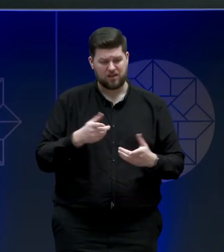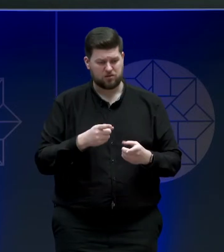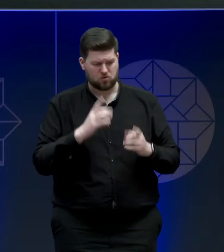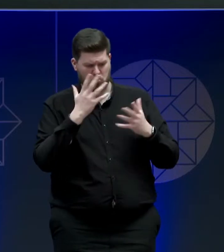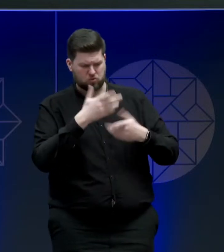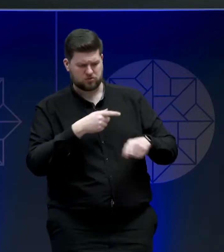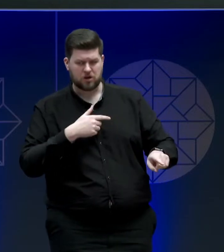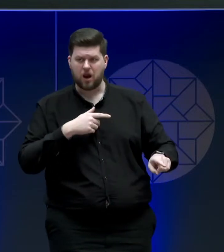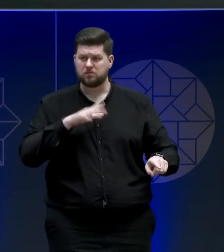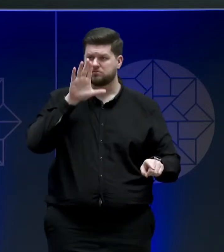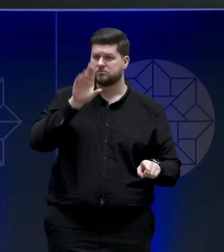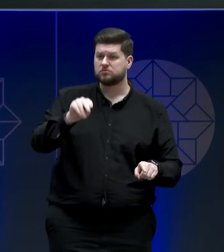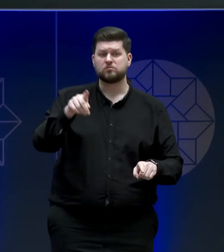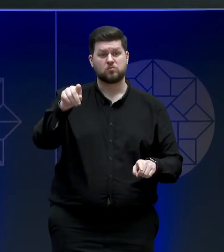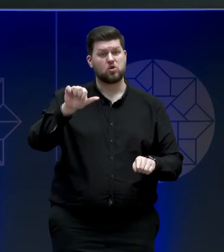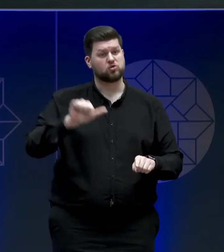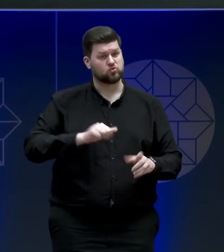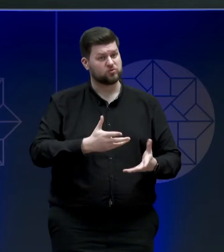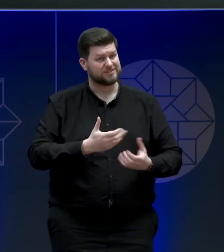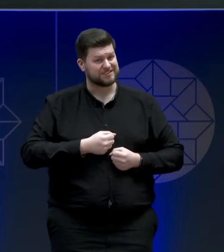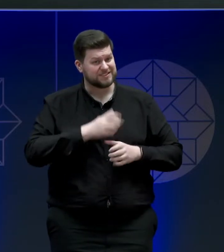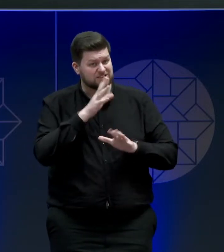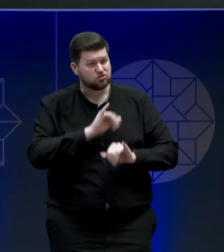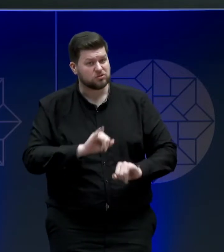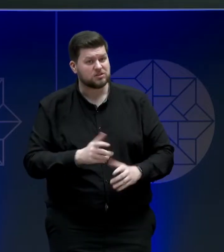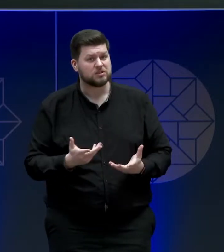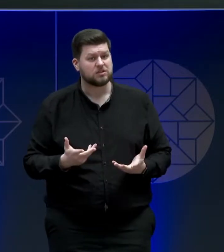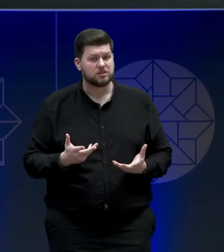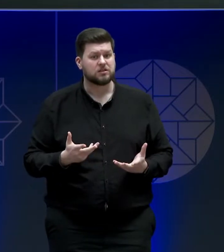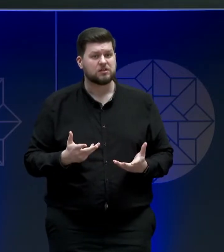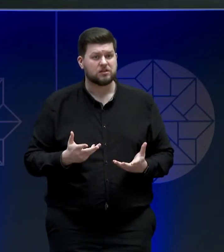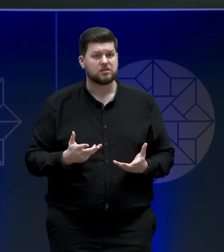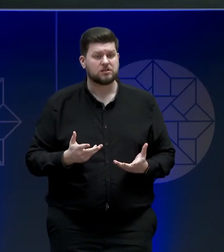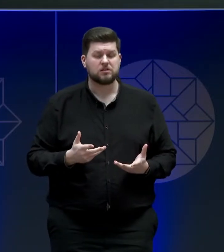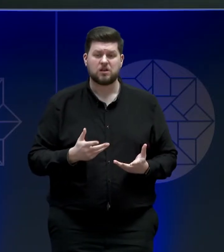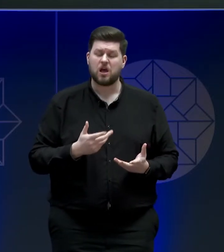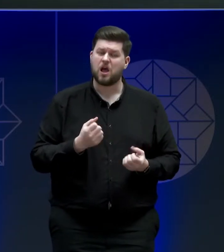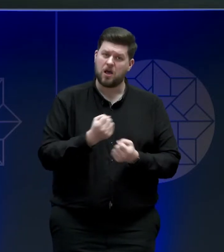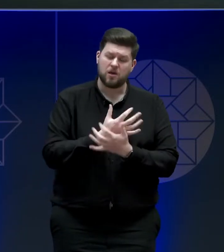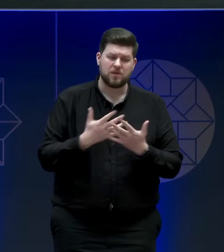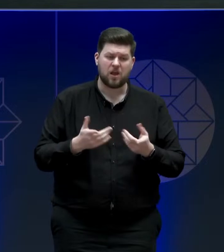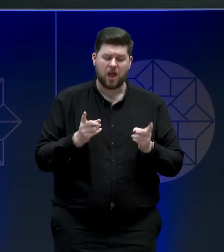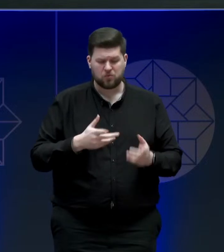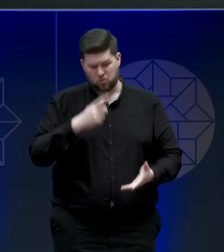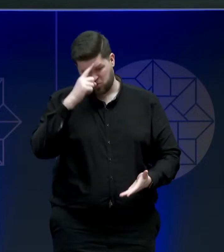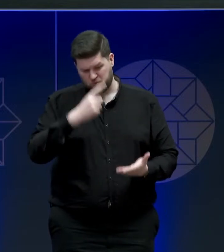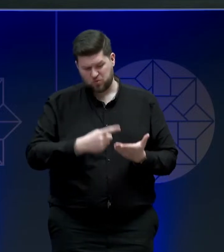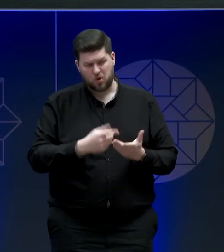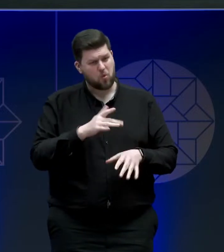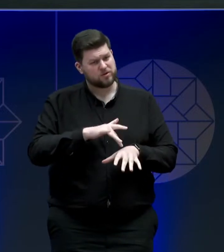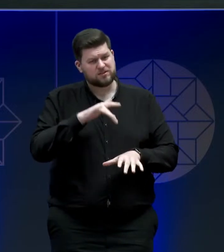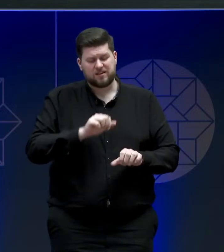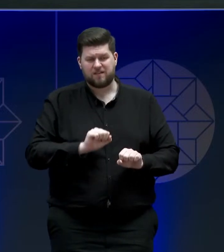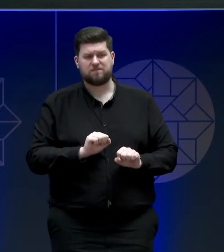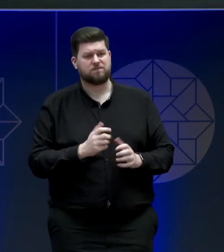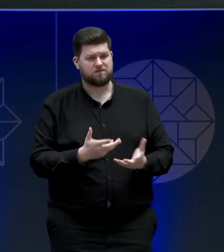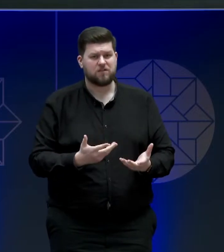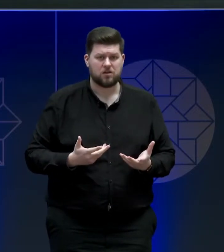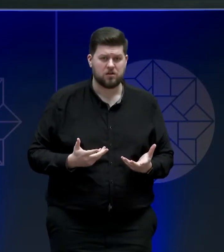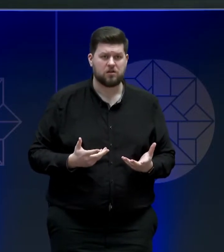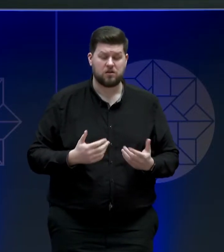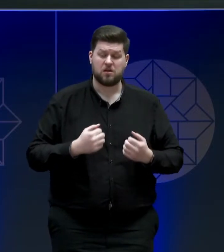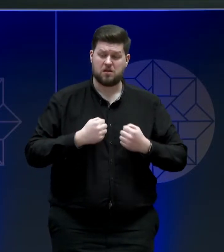obviously very difficult issues, and very sensitive judgments have got to be made by those involved. My sense,